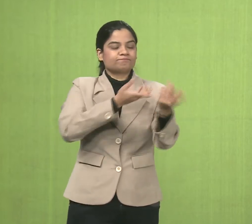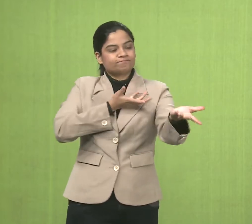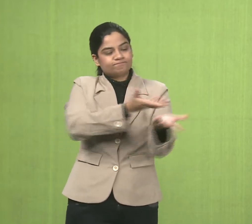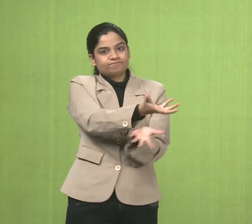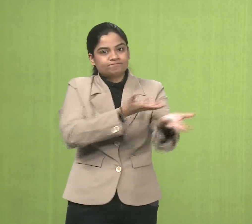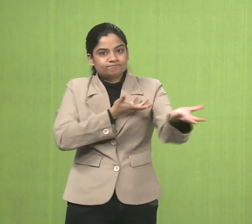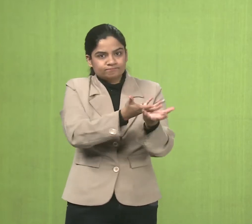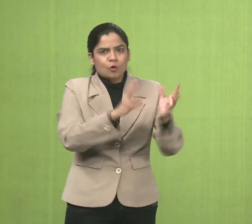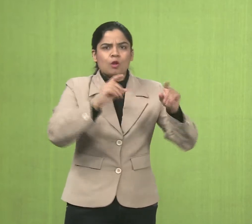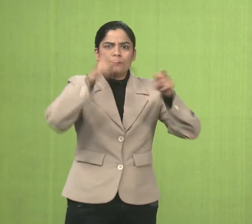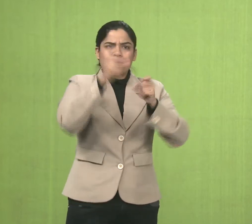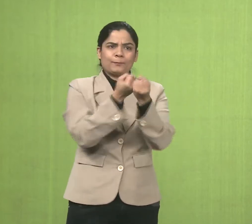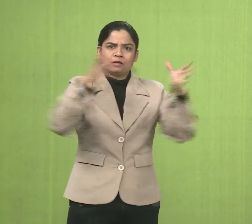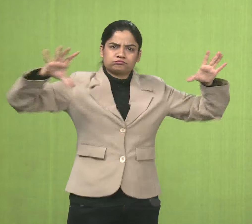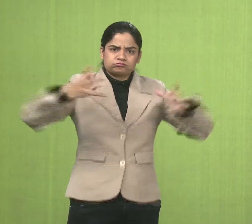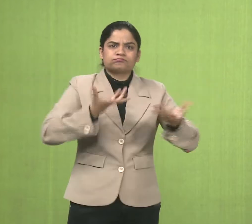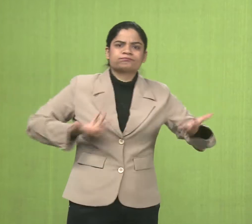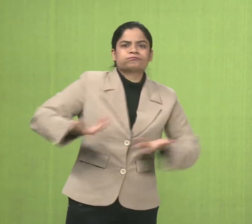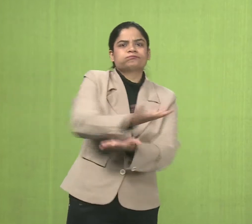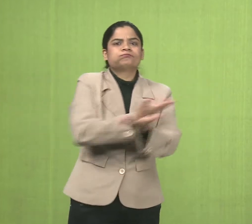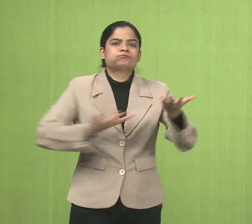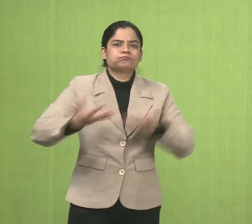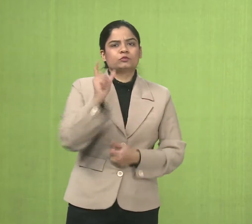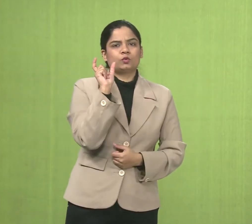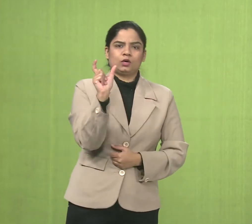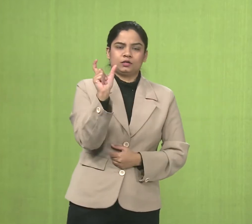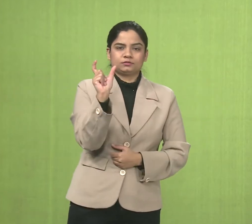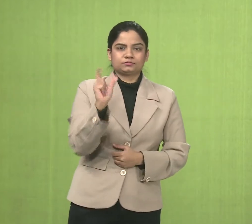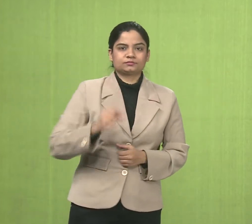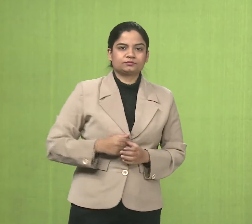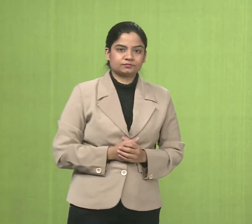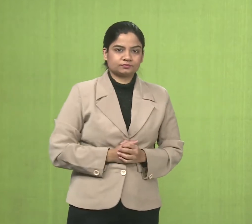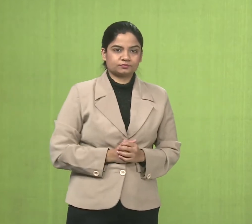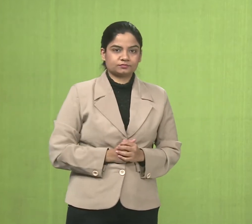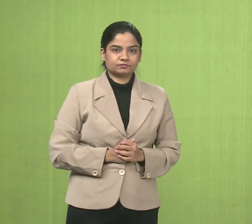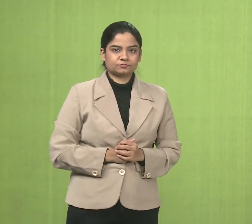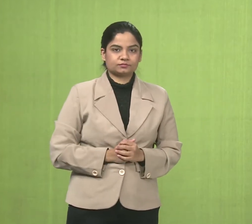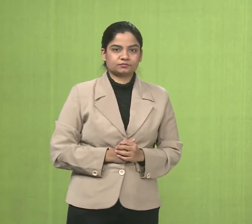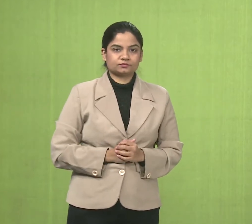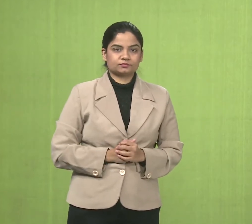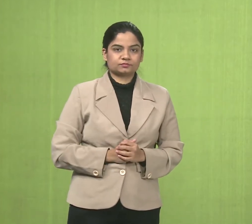means to talk about with the person or with people about something.